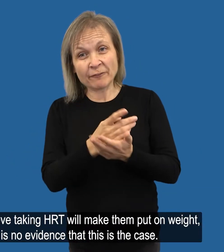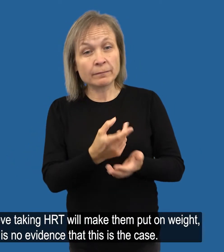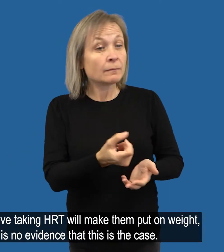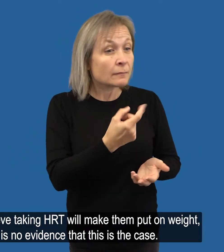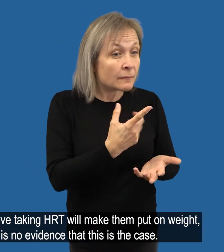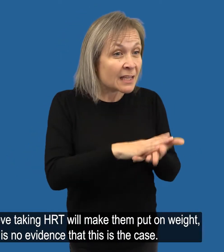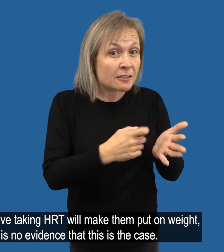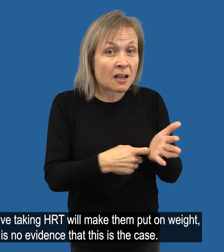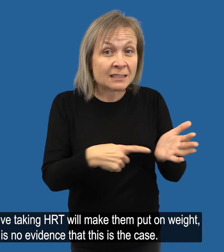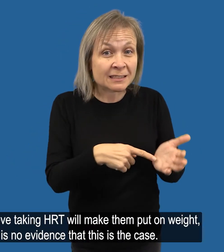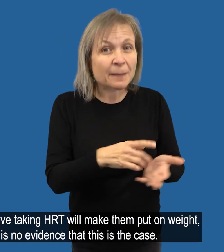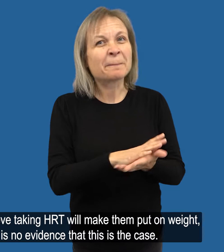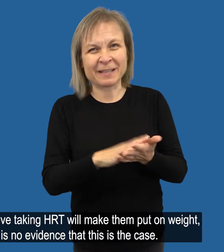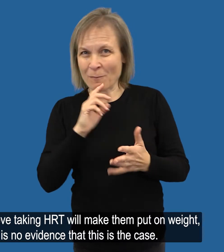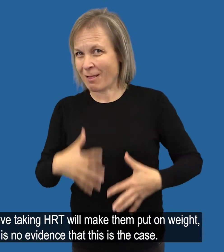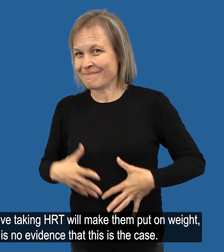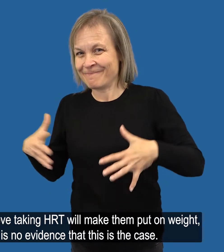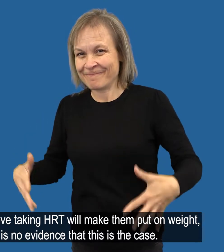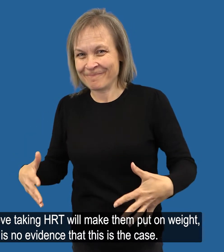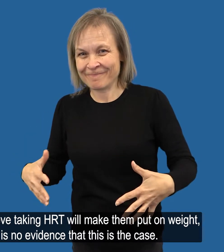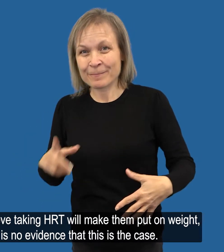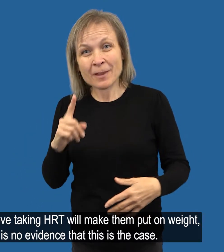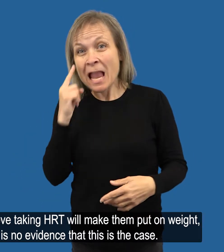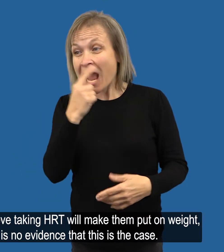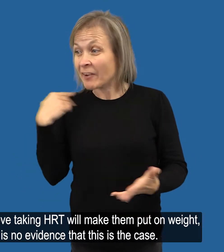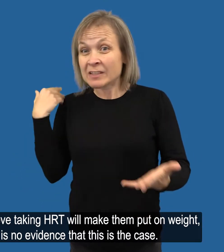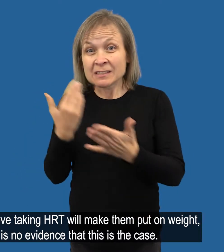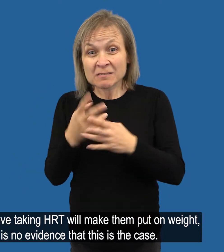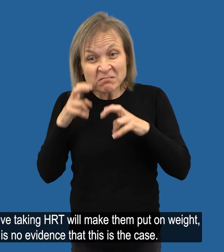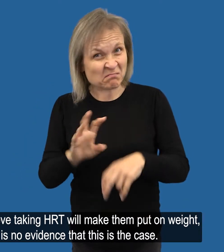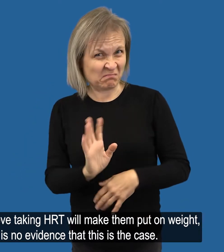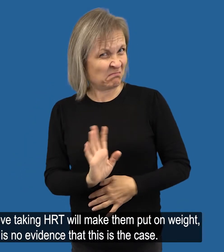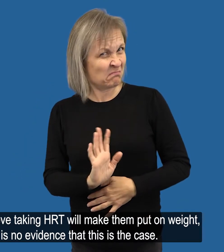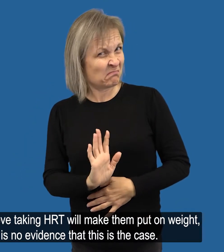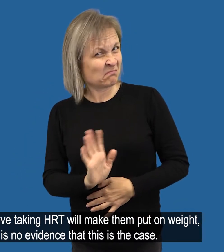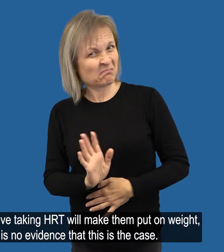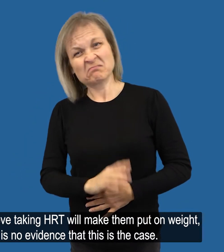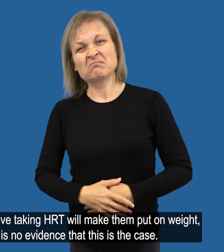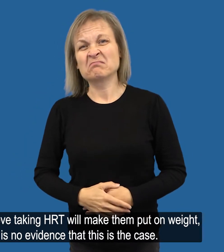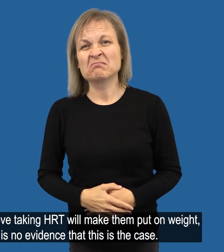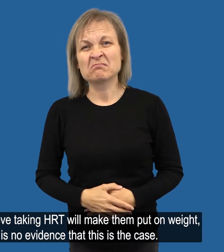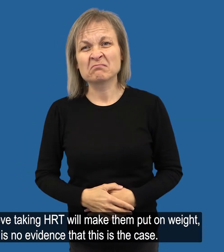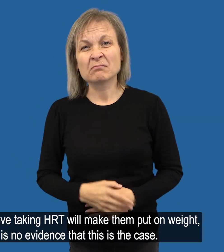Many women believe taking HRT will make them put on weight, but there is no evidence that this is the case.